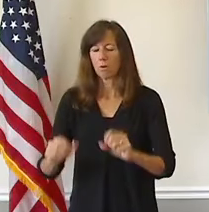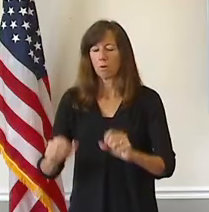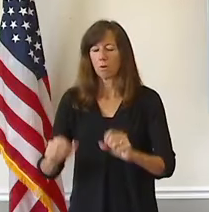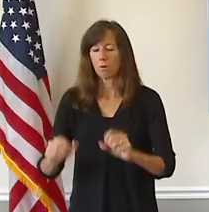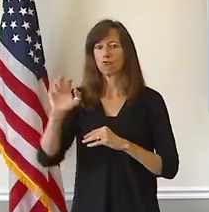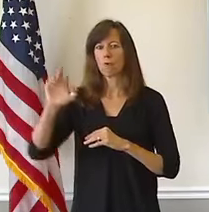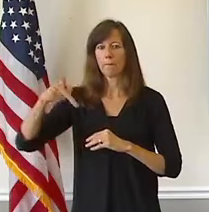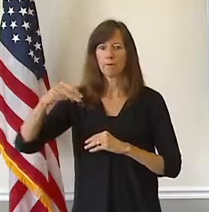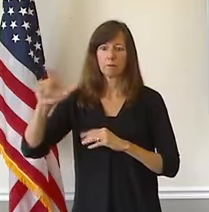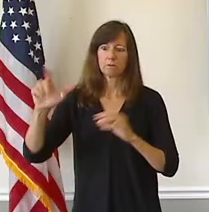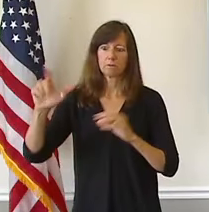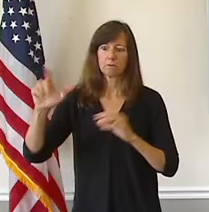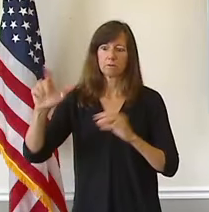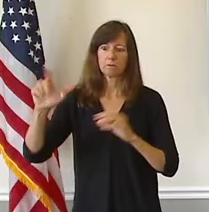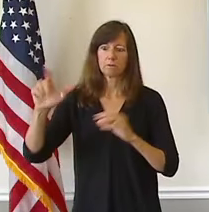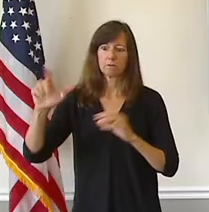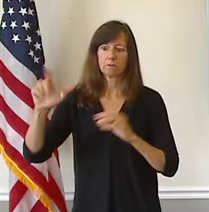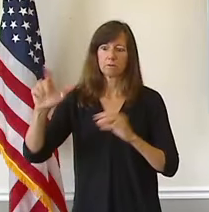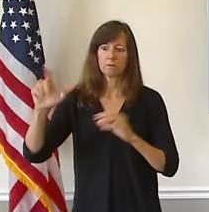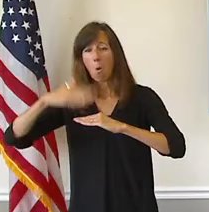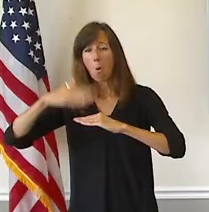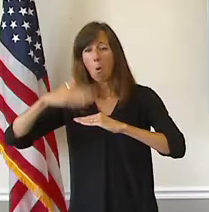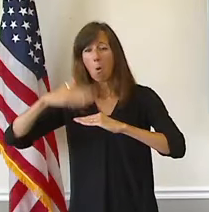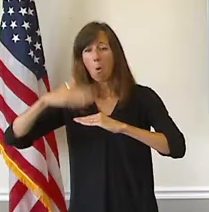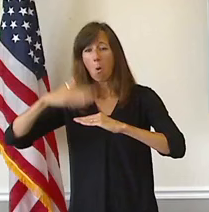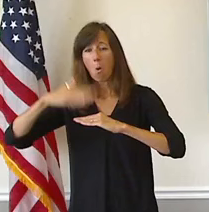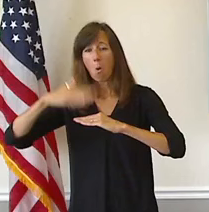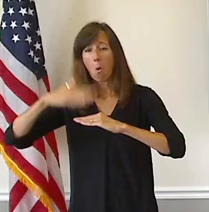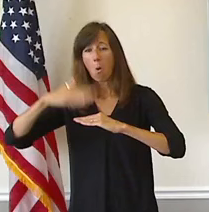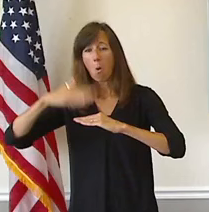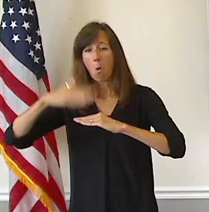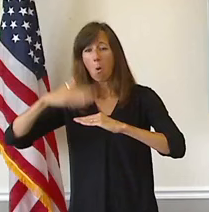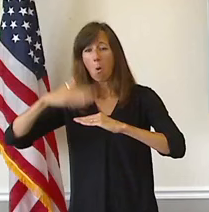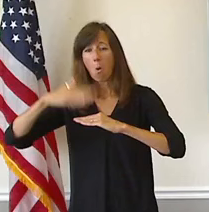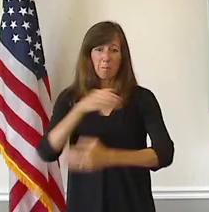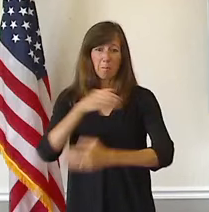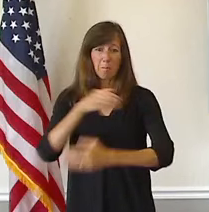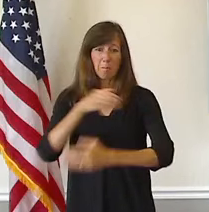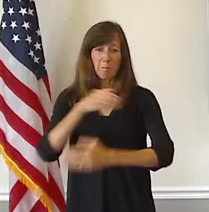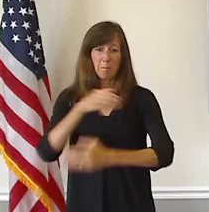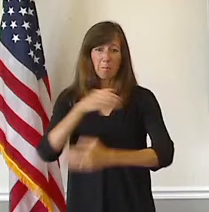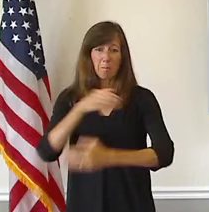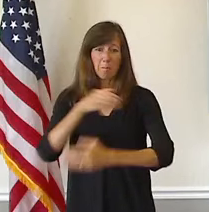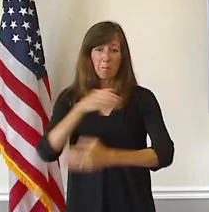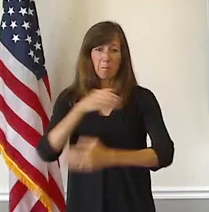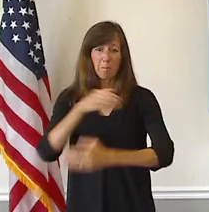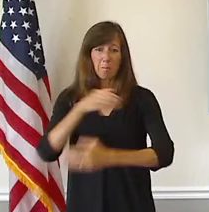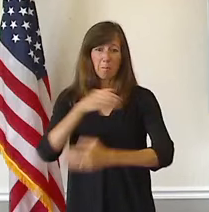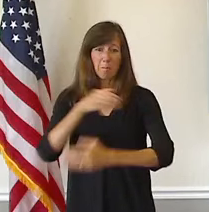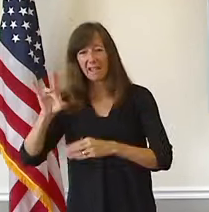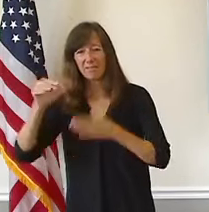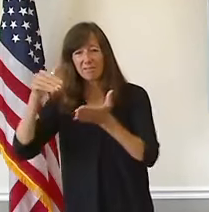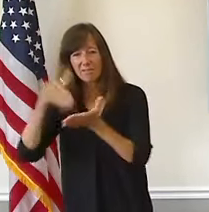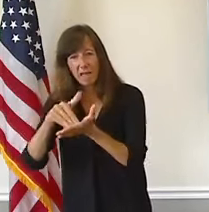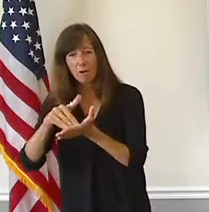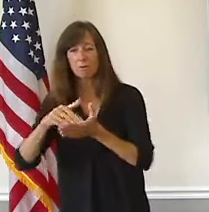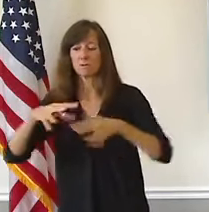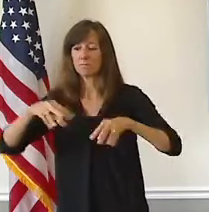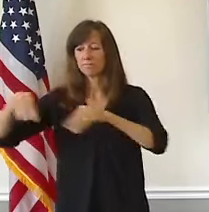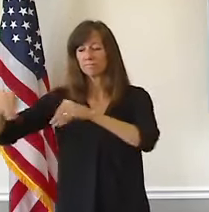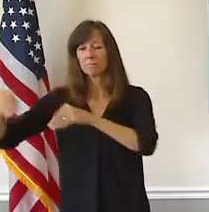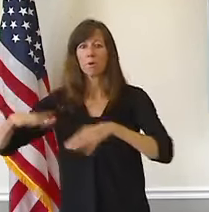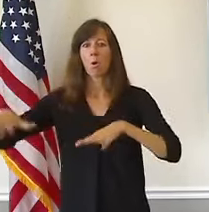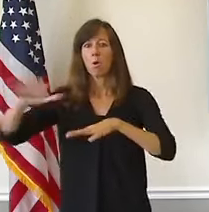72,000 over 72,000 power outages countywide. That's 58,000 outages in the Central Hudson District